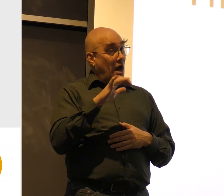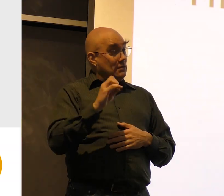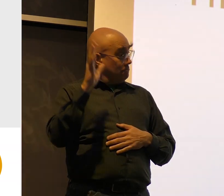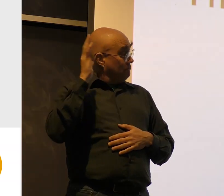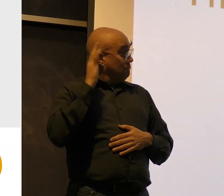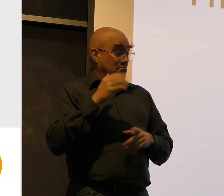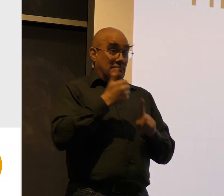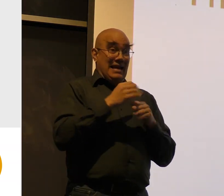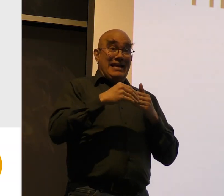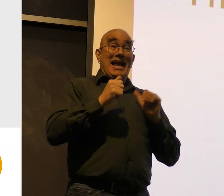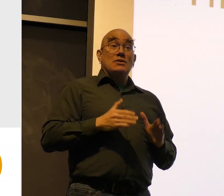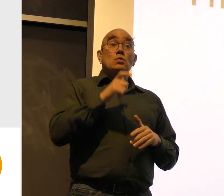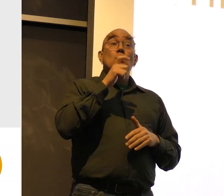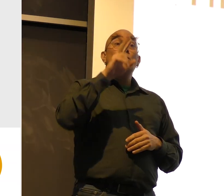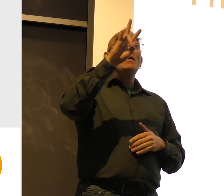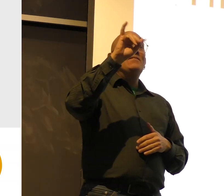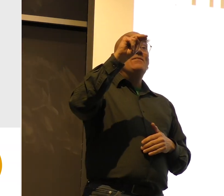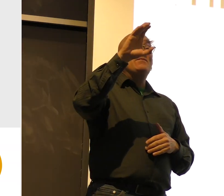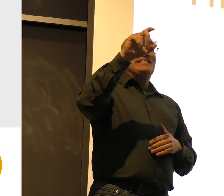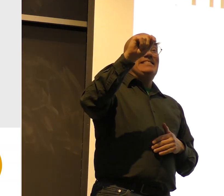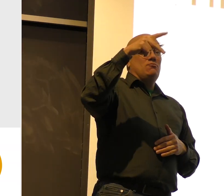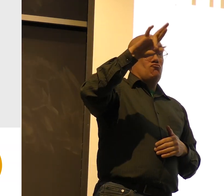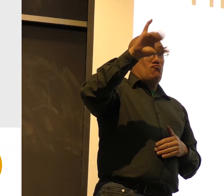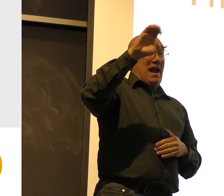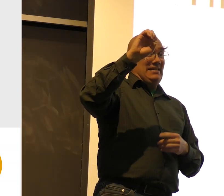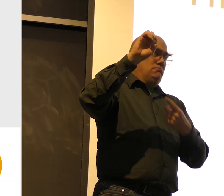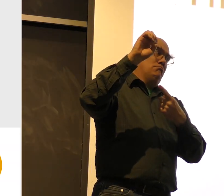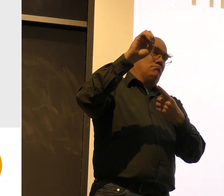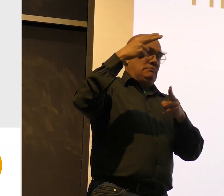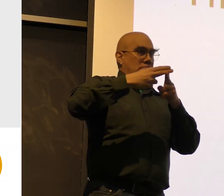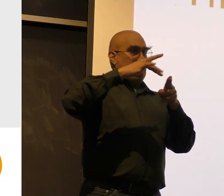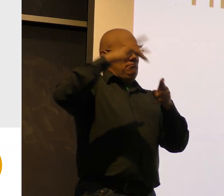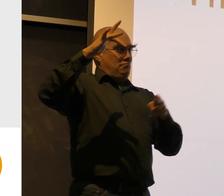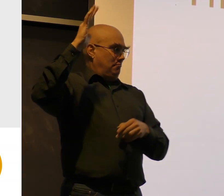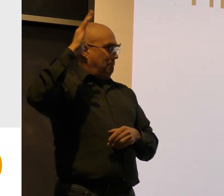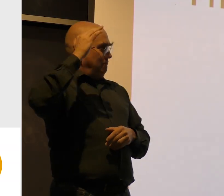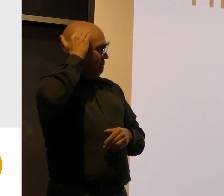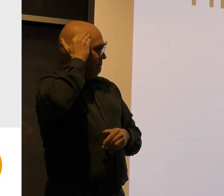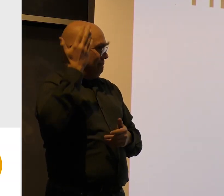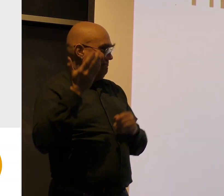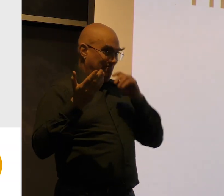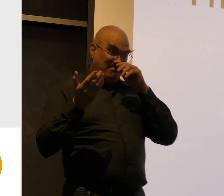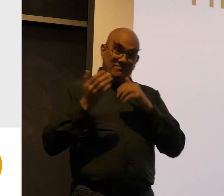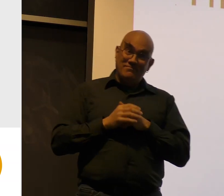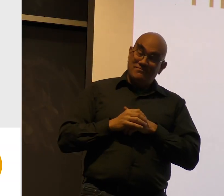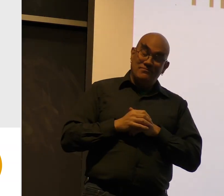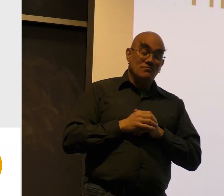did pretty well at the box office. It really did. It was starring Vincent Price who was quite the movie star at the time. I'm sure you're very familiar